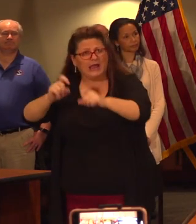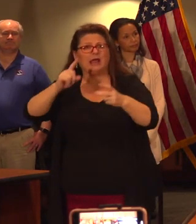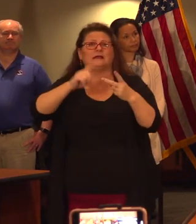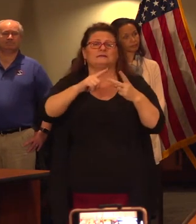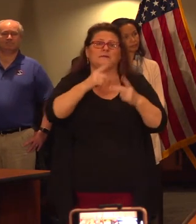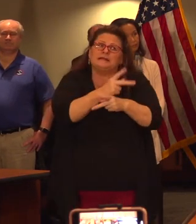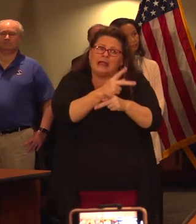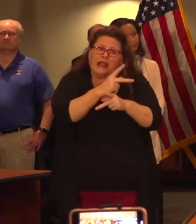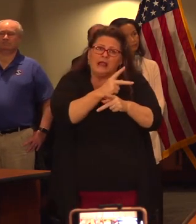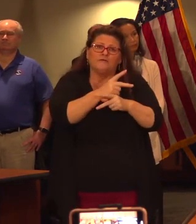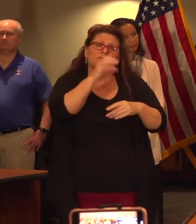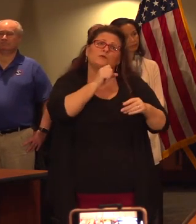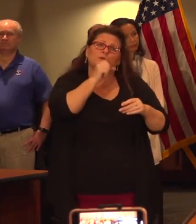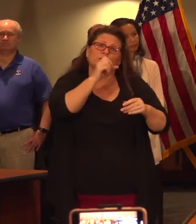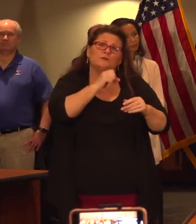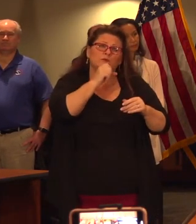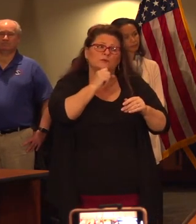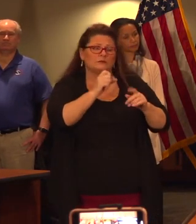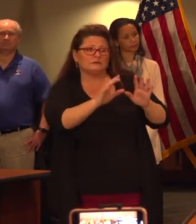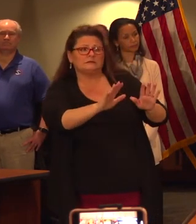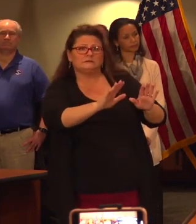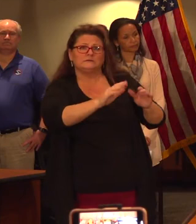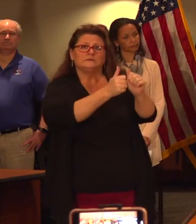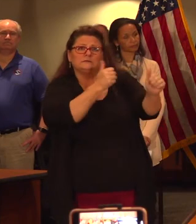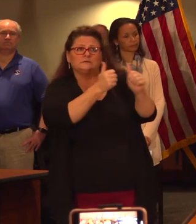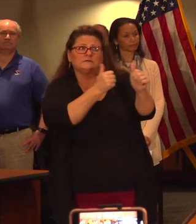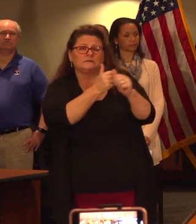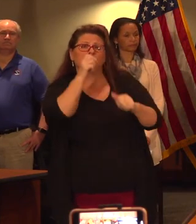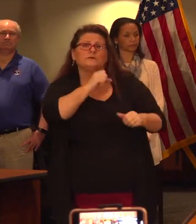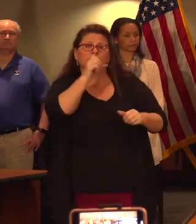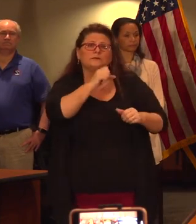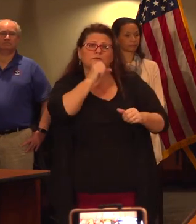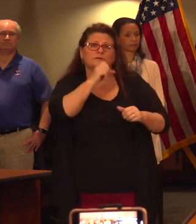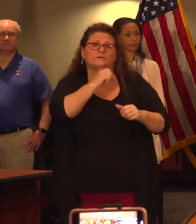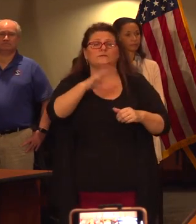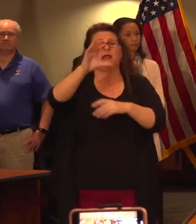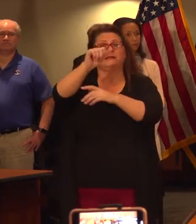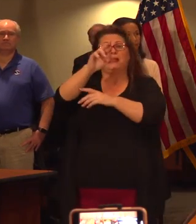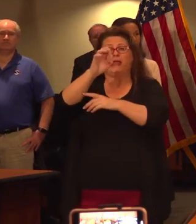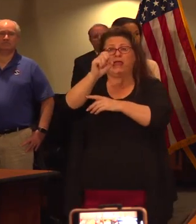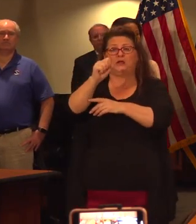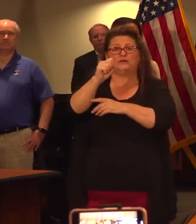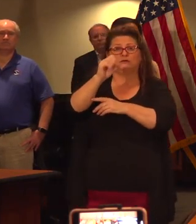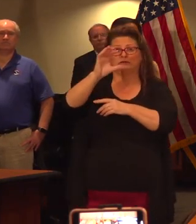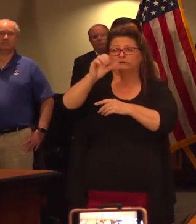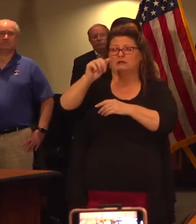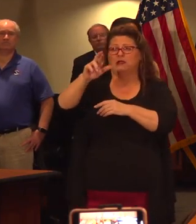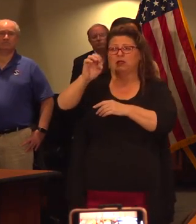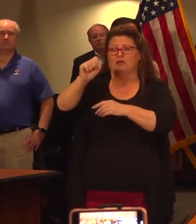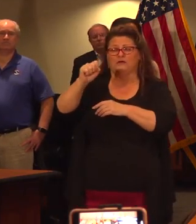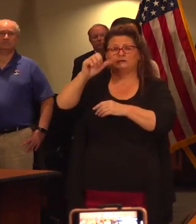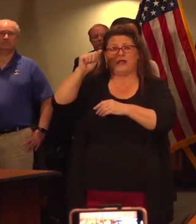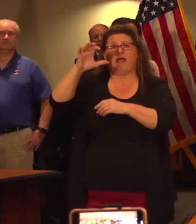to be sure that we prevent a recurrence. Also, the CARES Act is another thing that this Accelerate